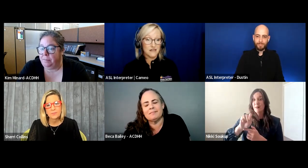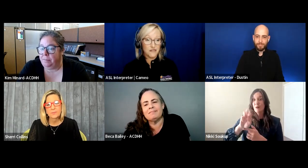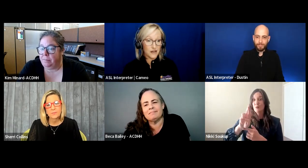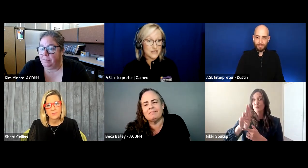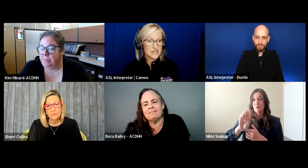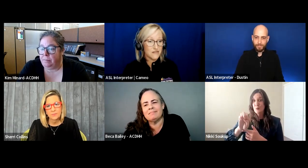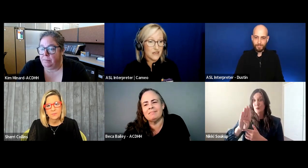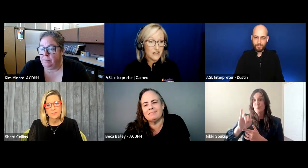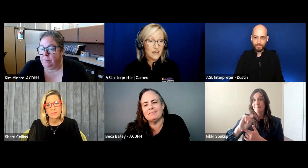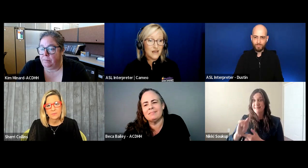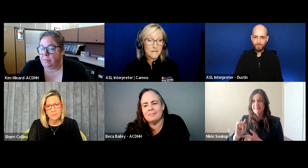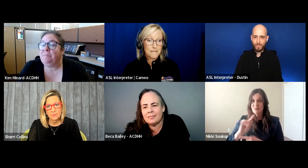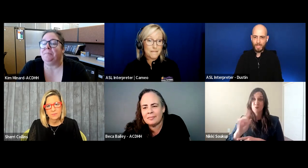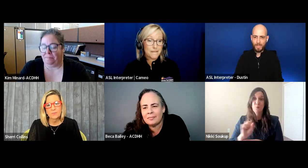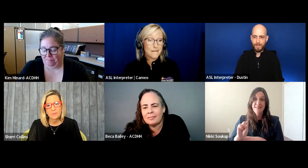course in film and TV.